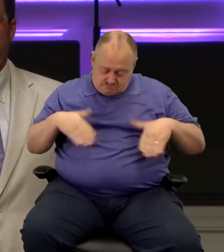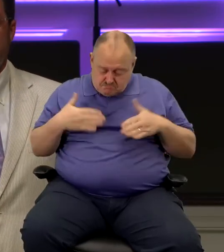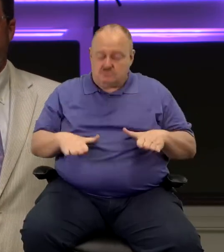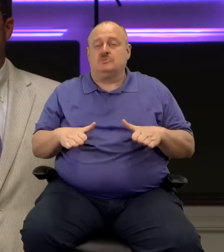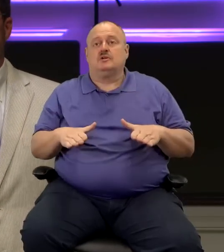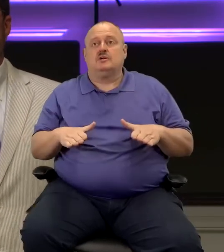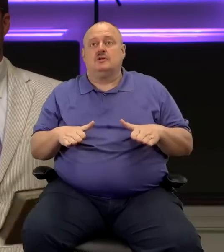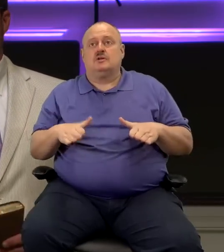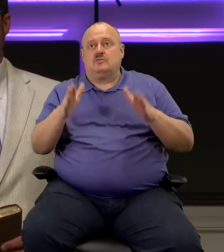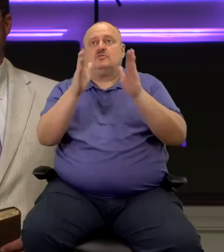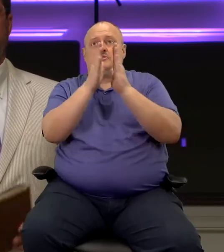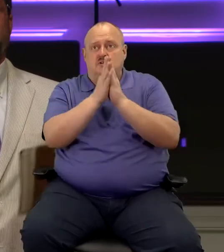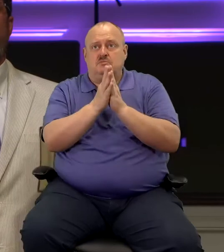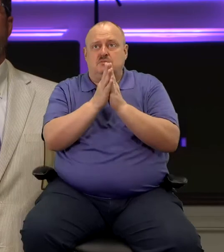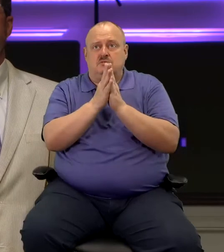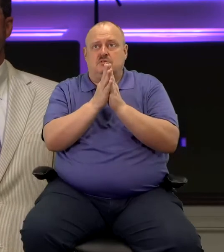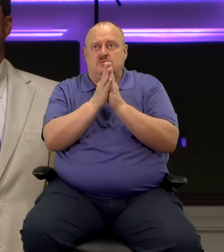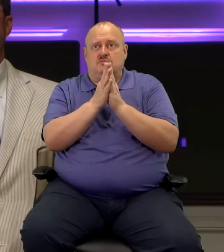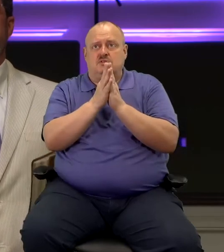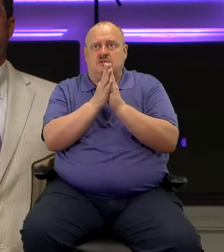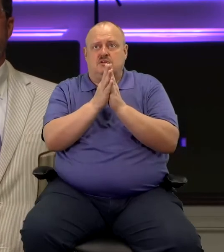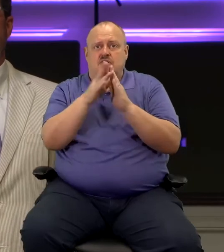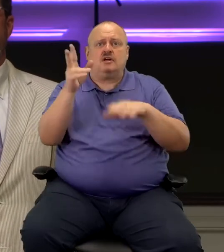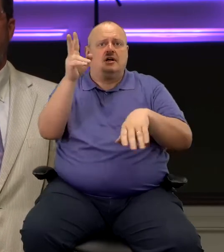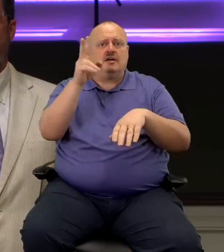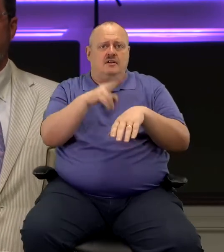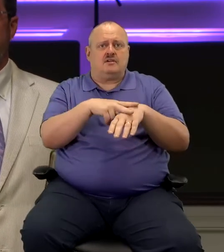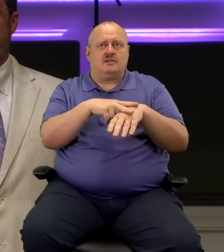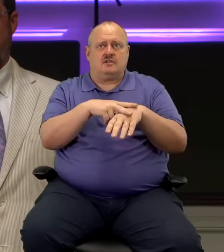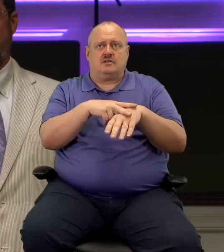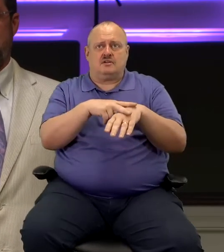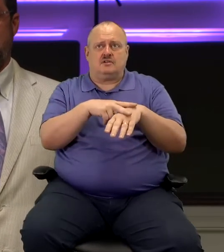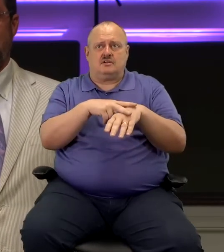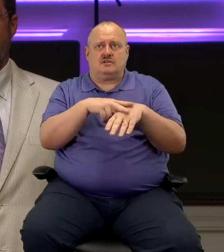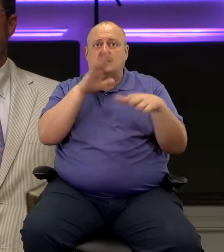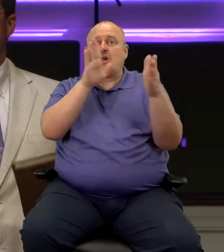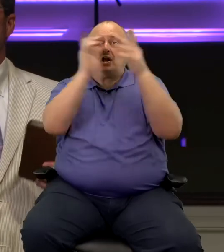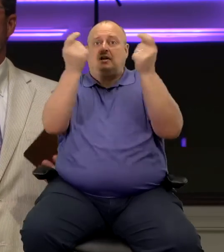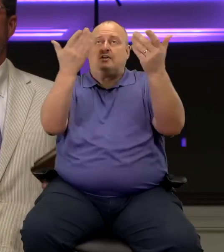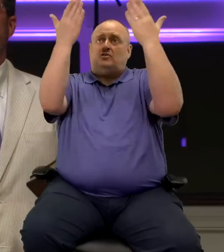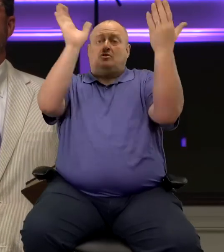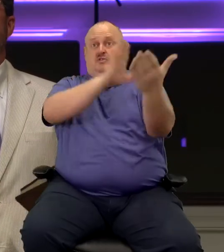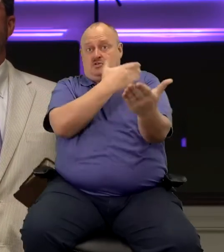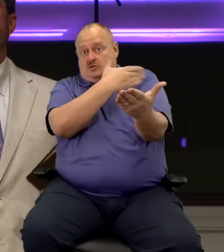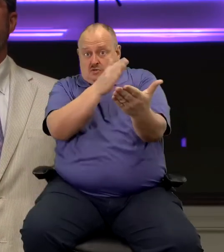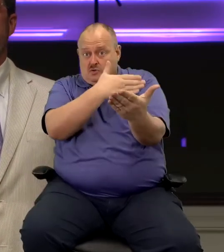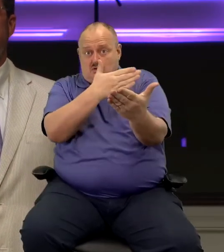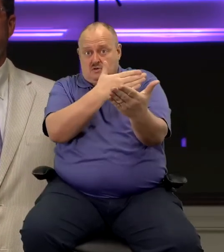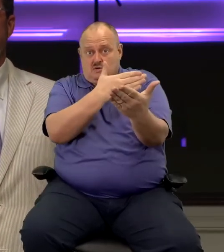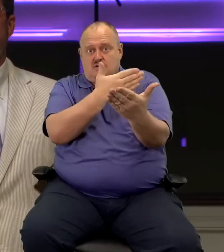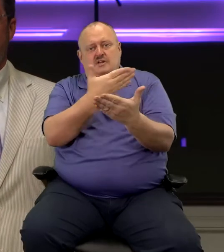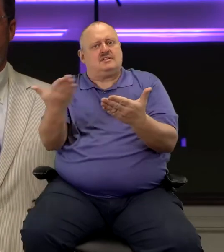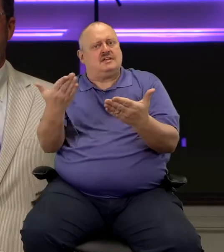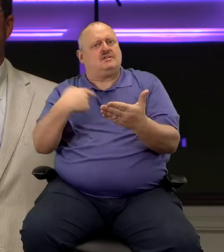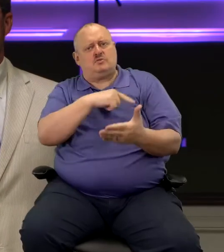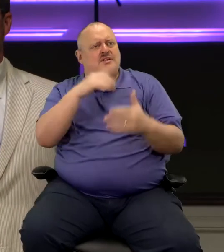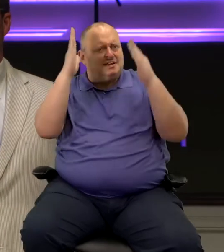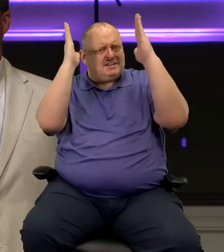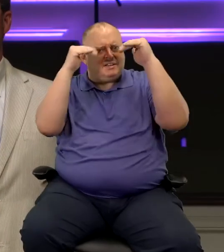and prelude that will play in just a moment. And of course, the benediction of the Hallelujah Chorus. Those are just the things we have come to expect